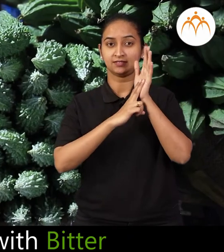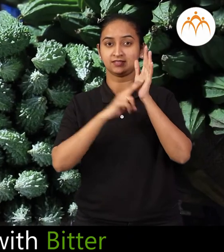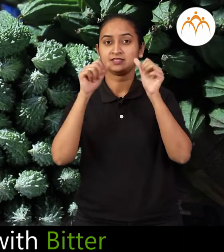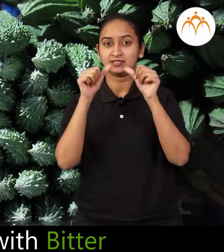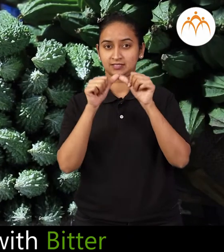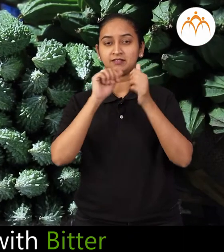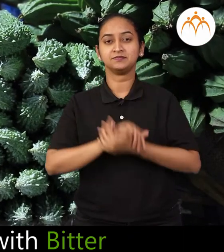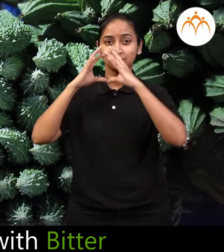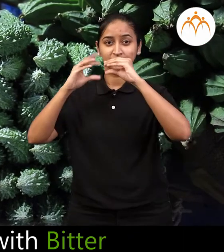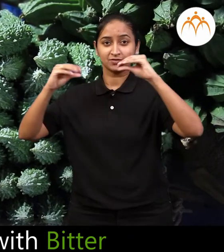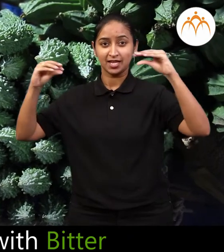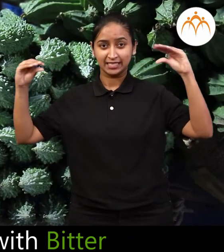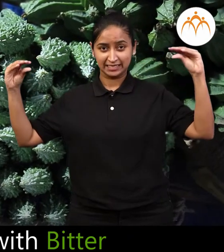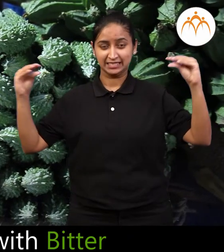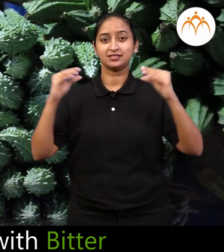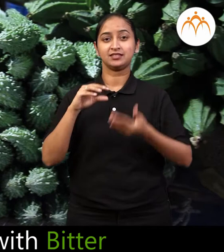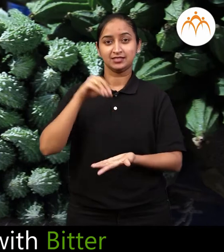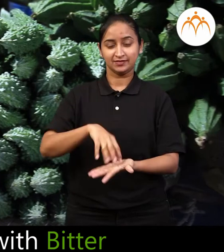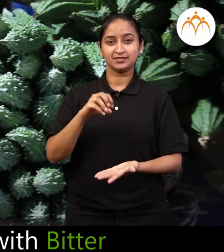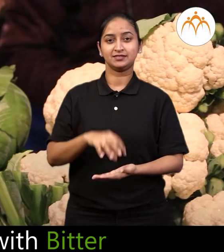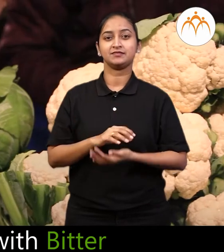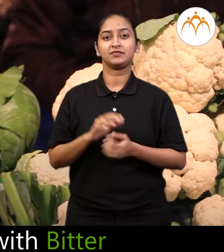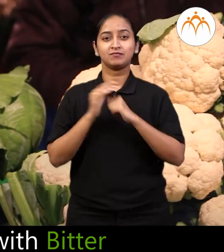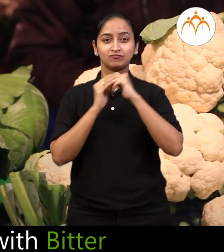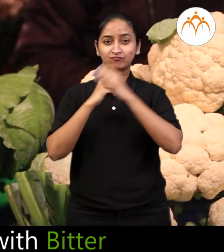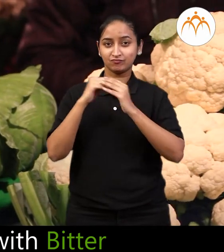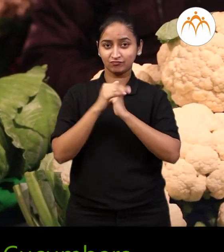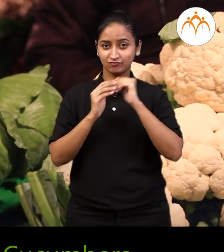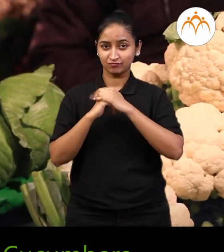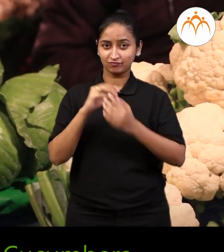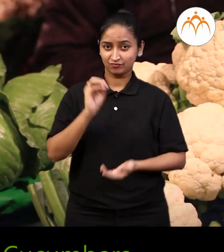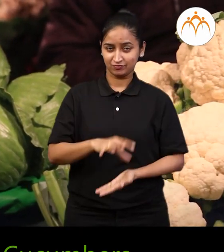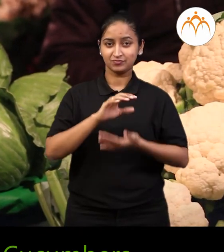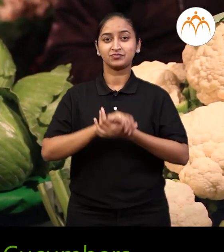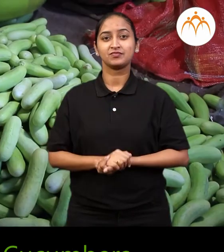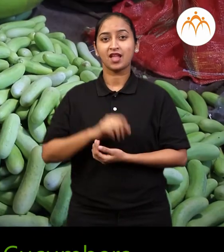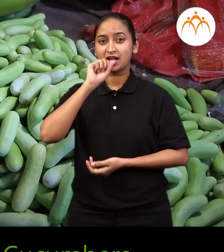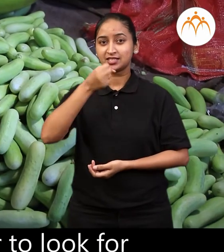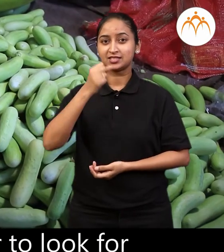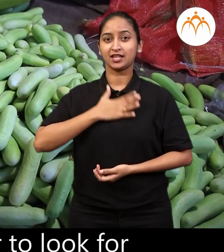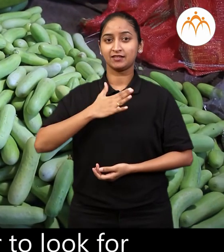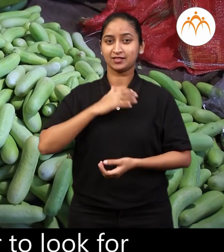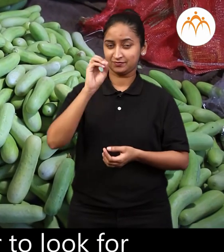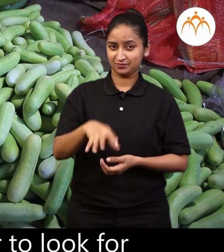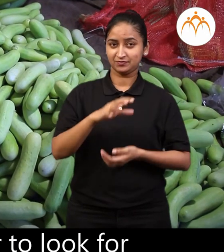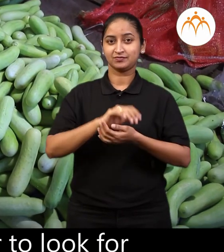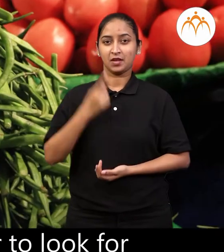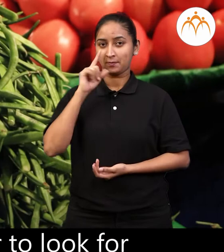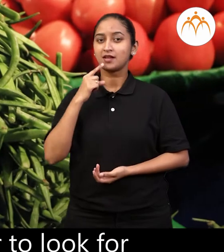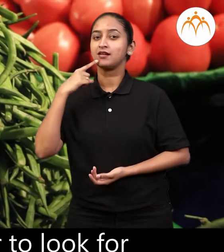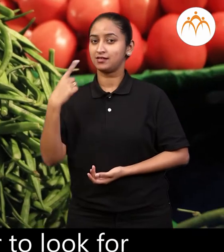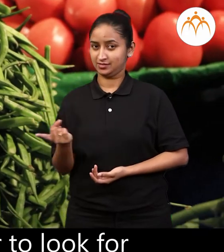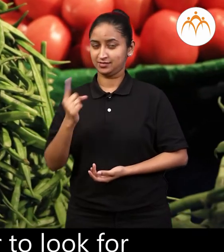Meena filled it with bitter gourd and cabbage. She also kept the cucumbers.